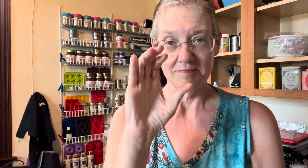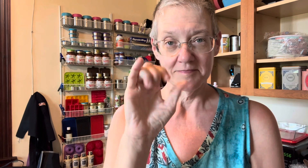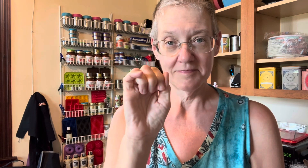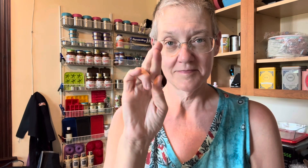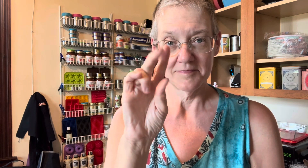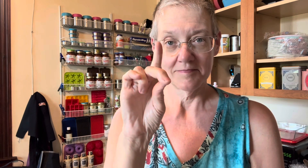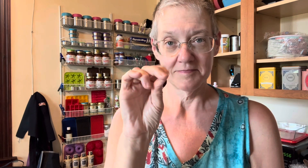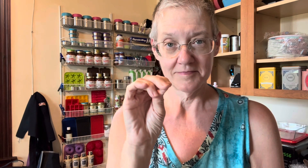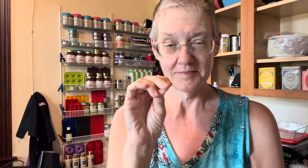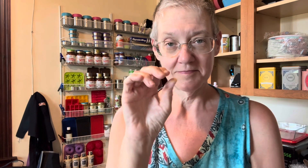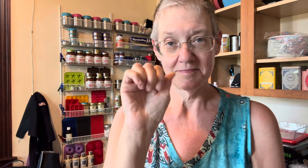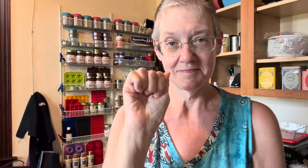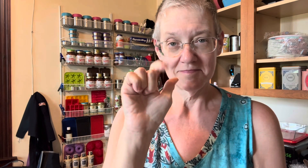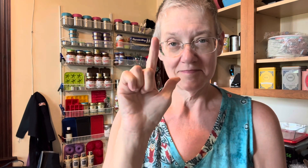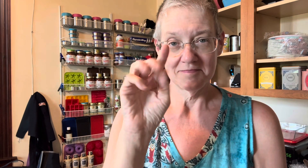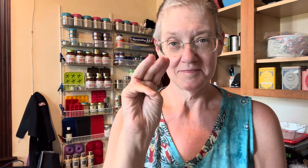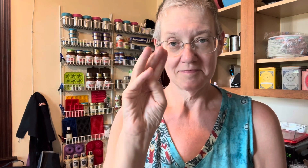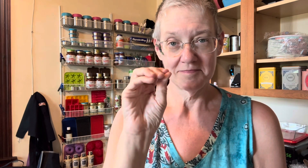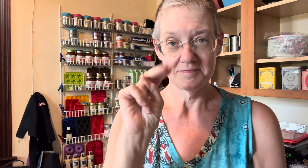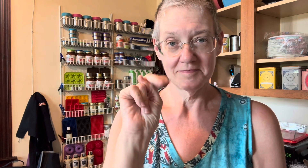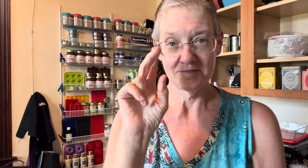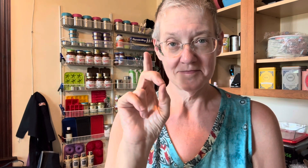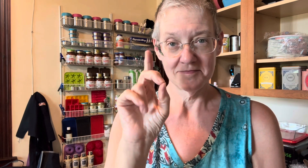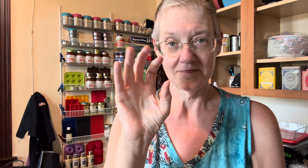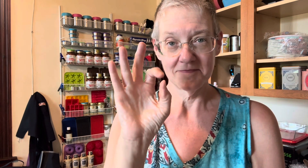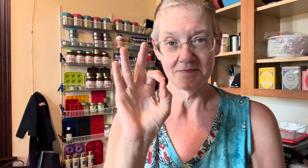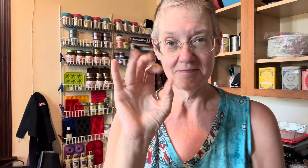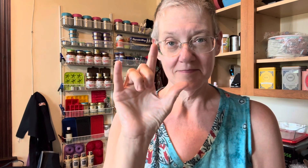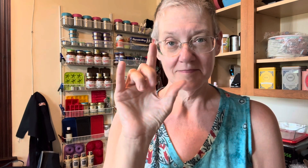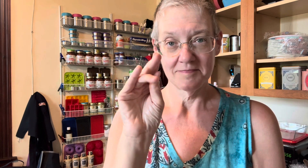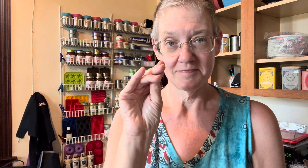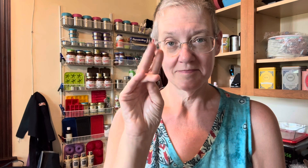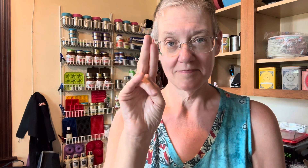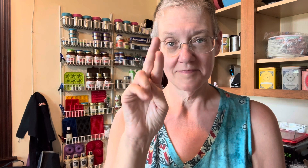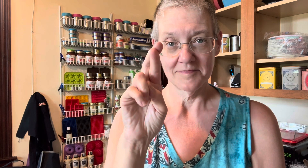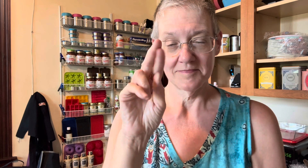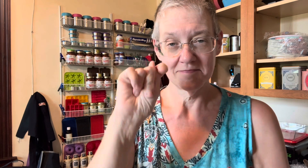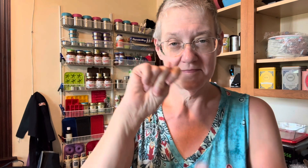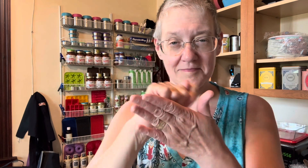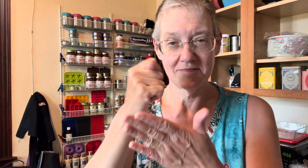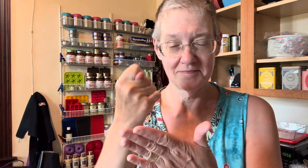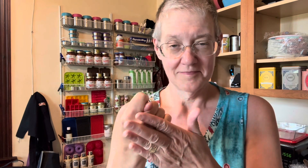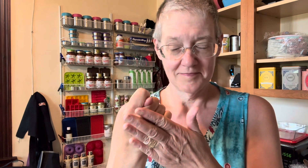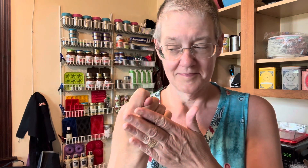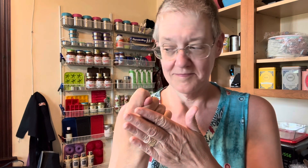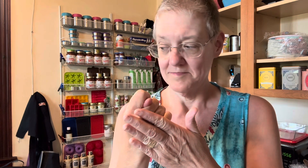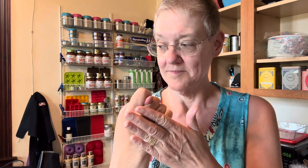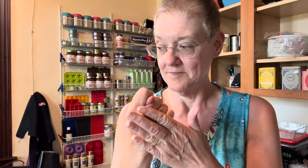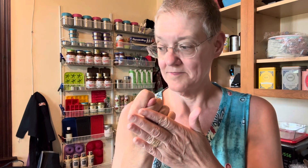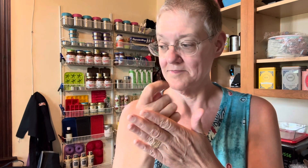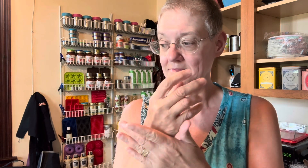The Maria and Ricardo's almond flour keto tortillas.